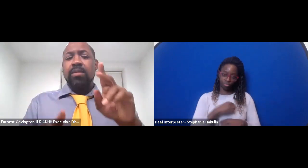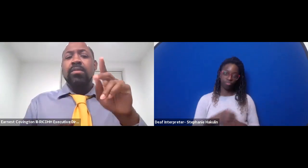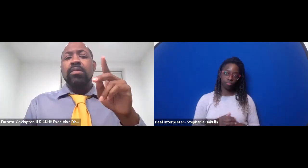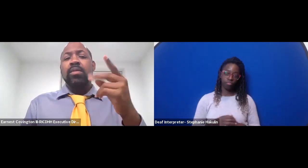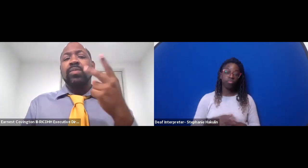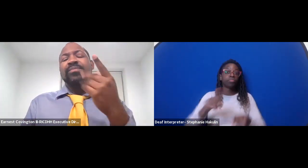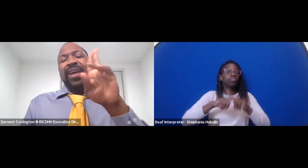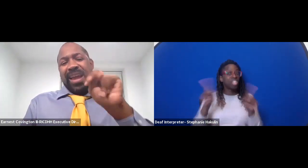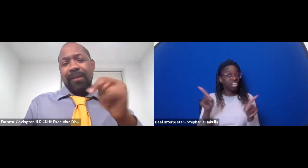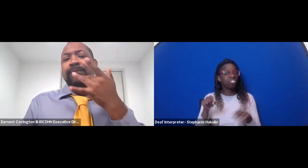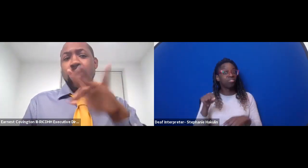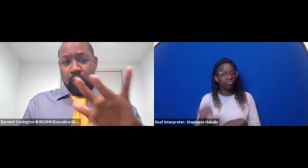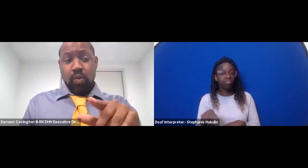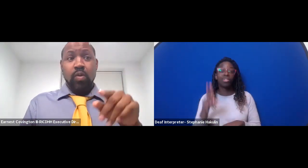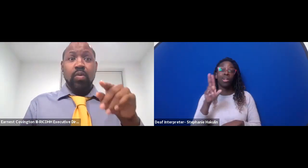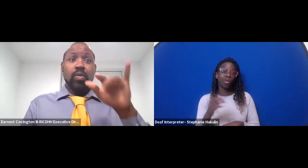And